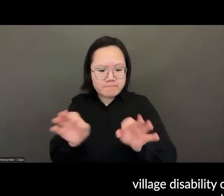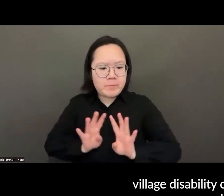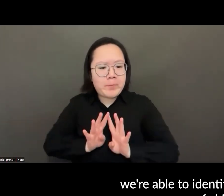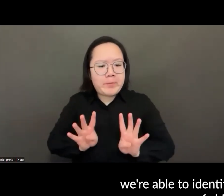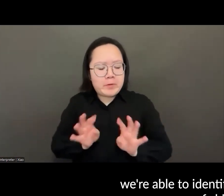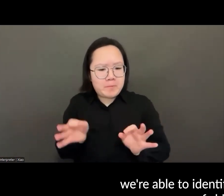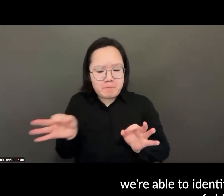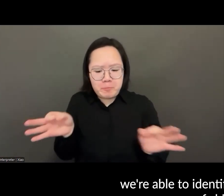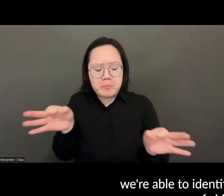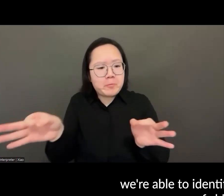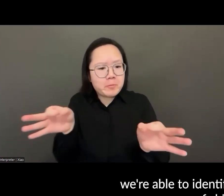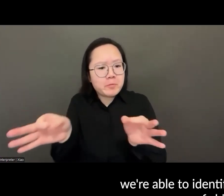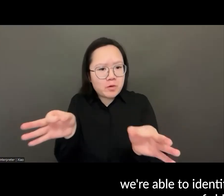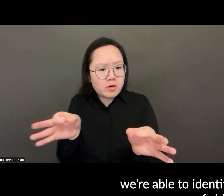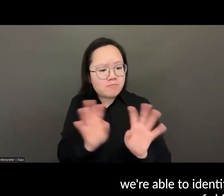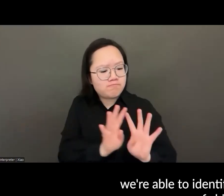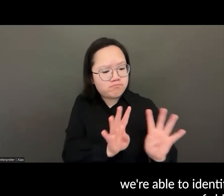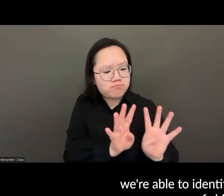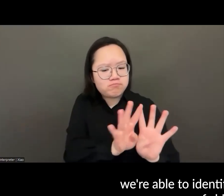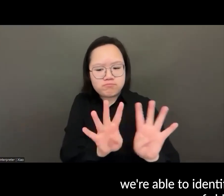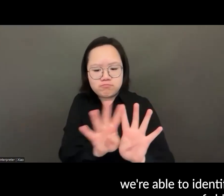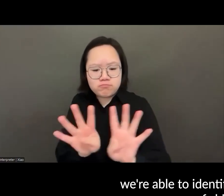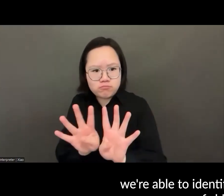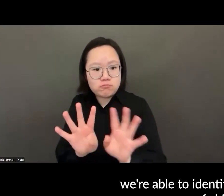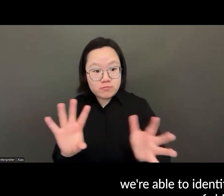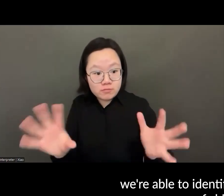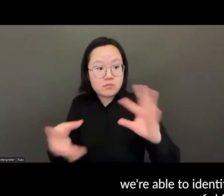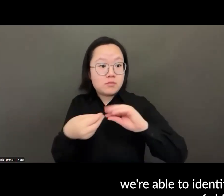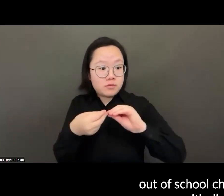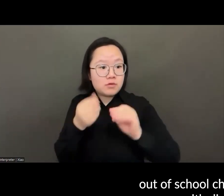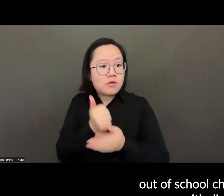which, were able to identify more than 34 out of